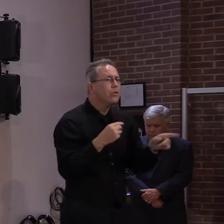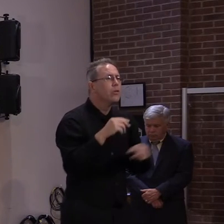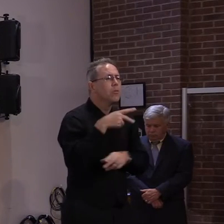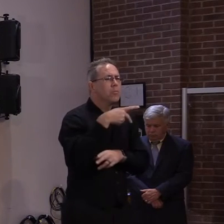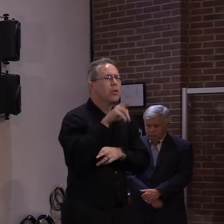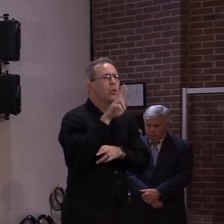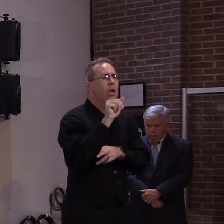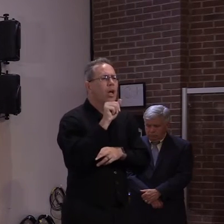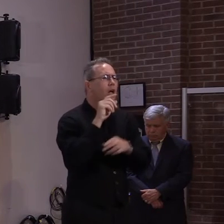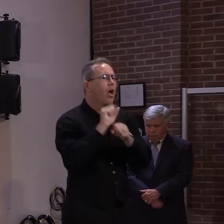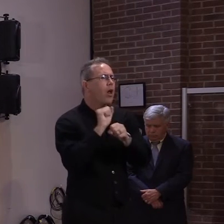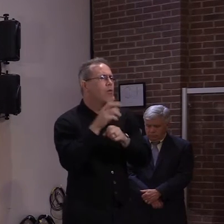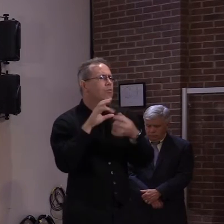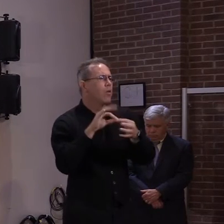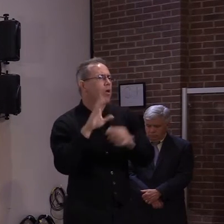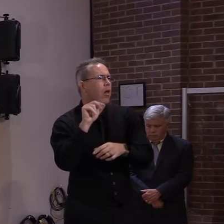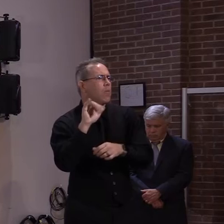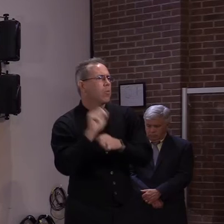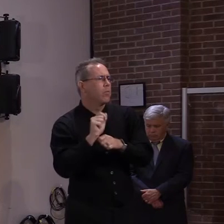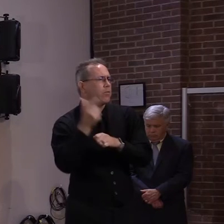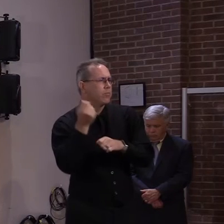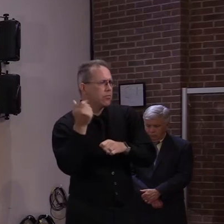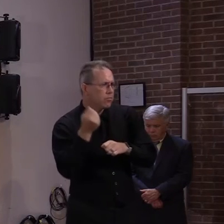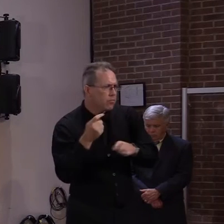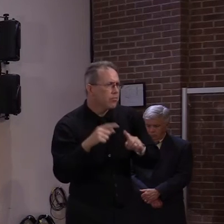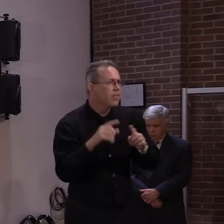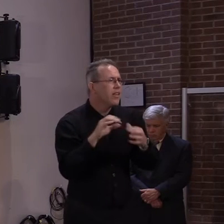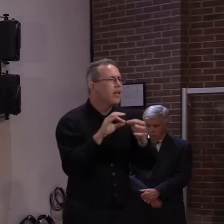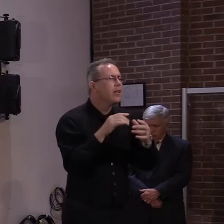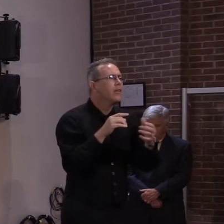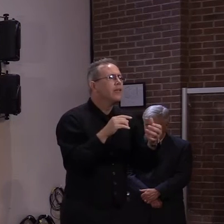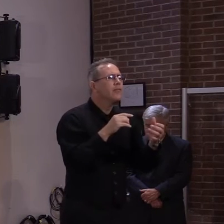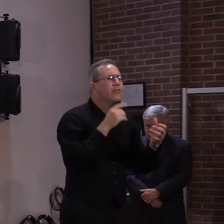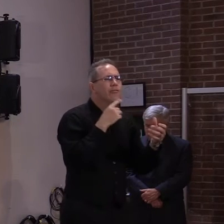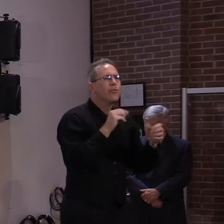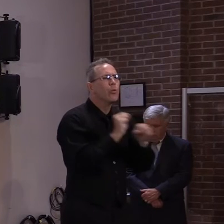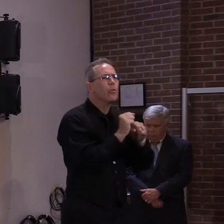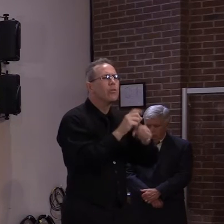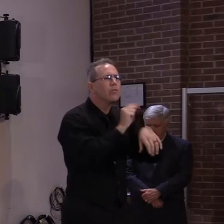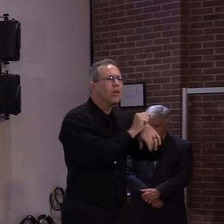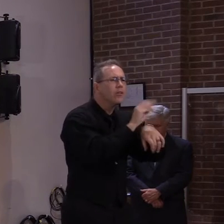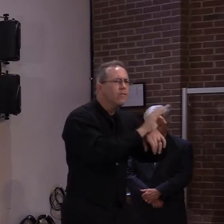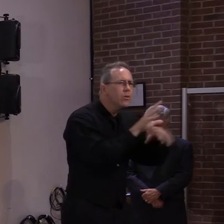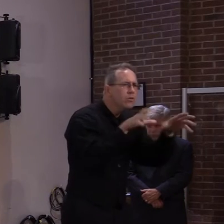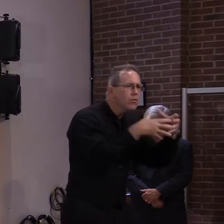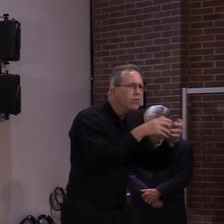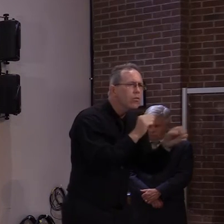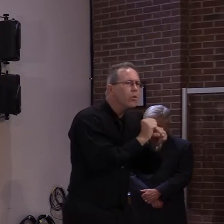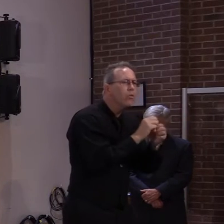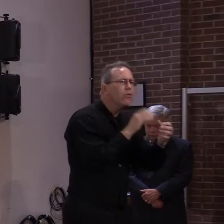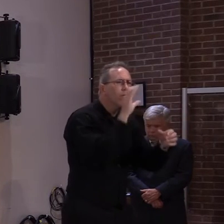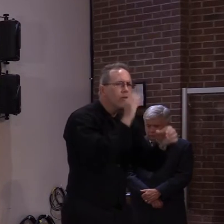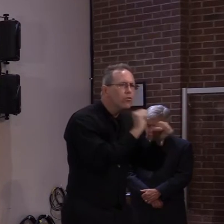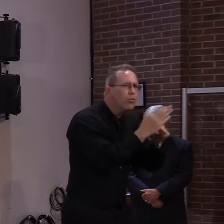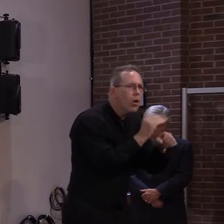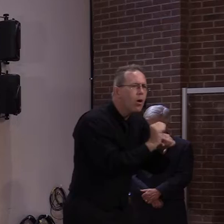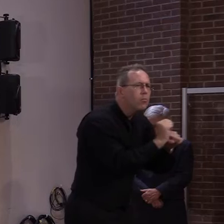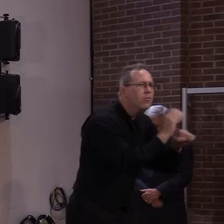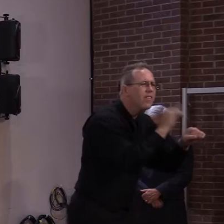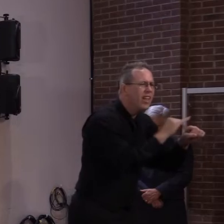Salesforce platform. And I know that they have helped other state agencies and departments in the Salesforce area.